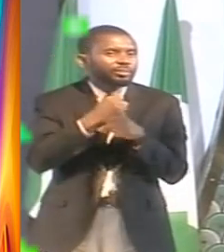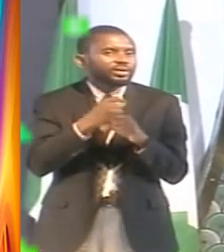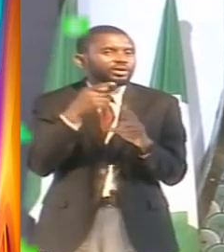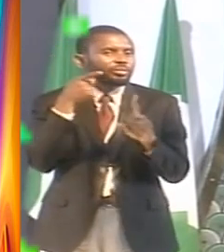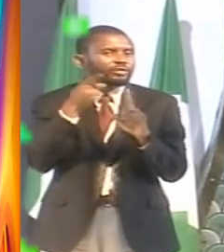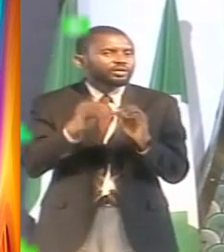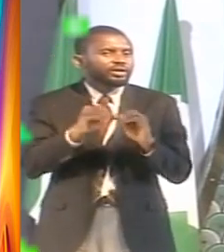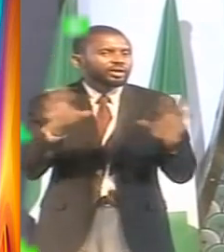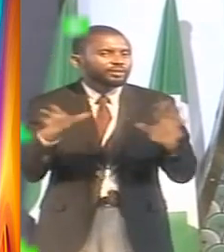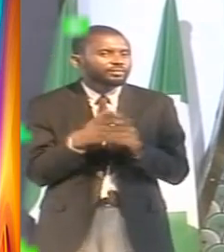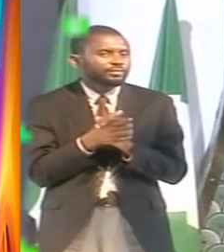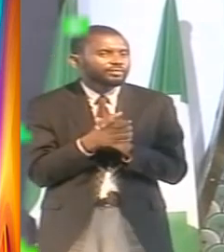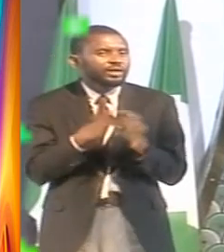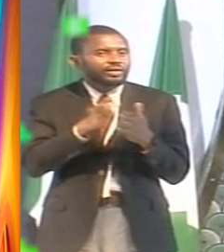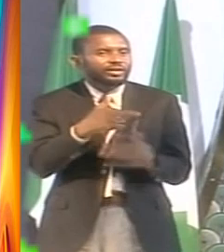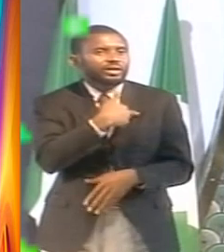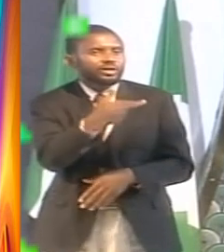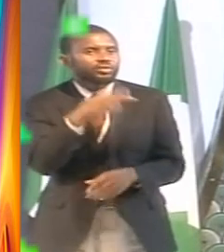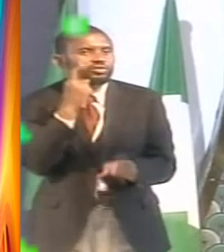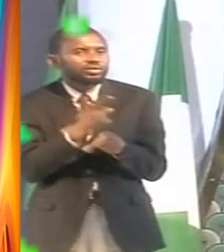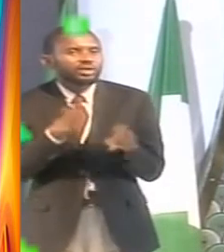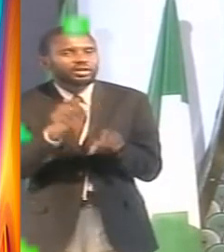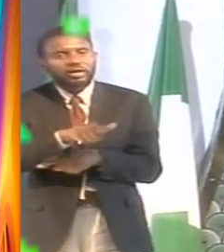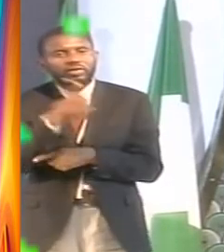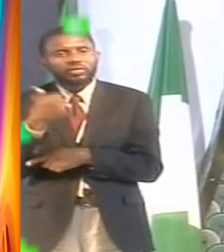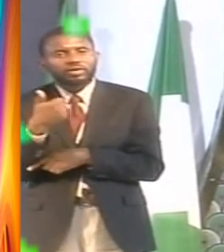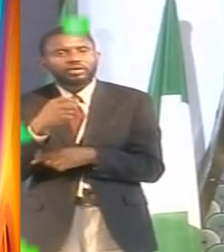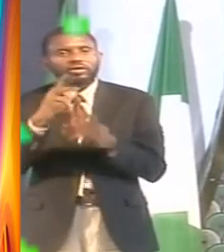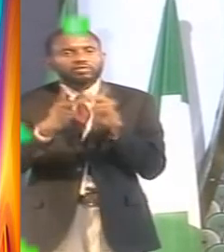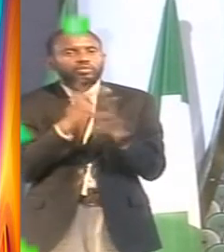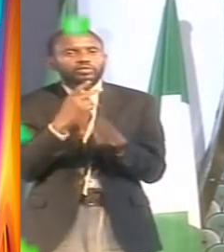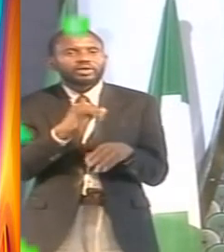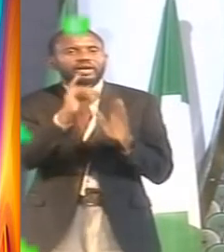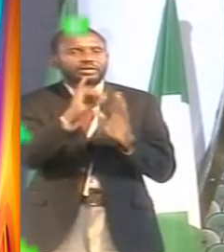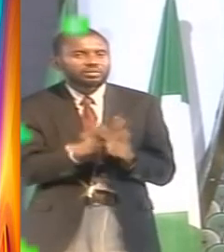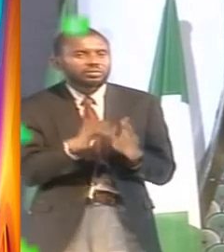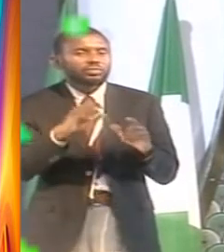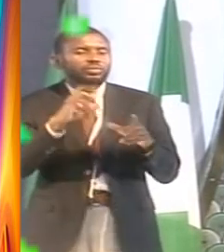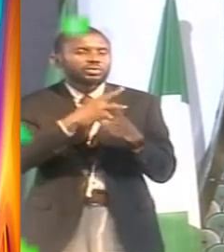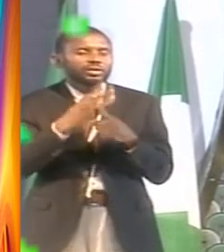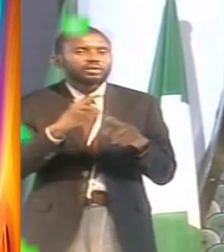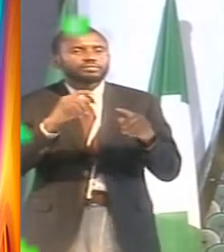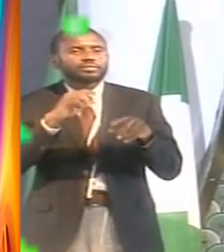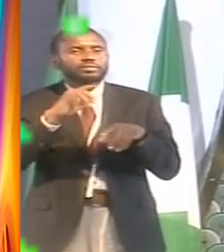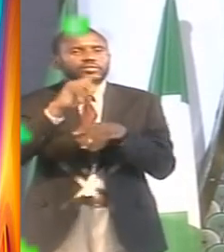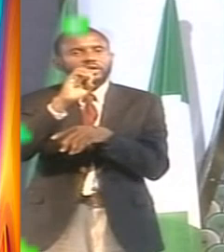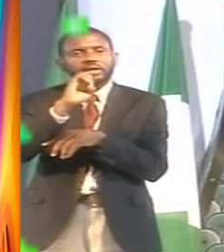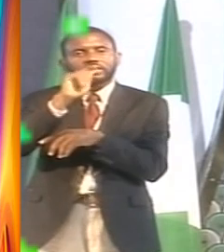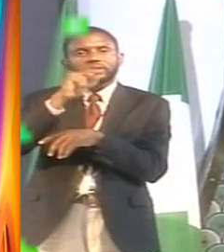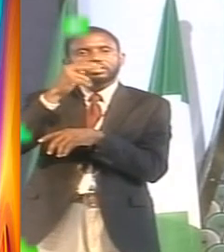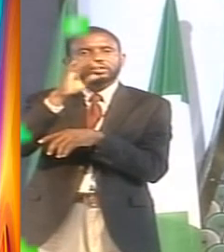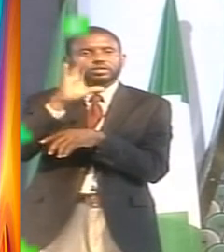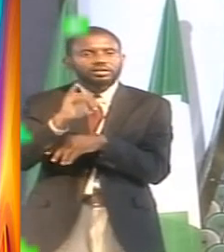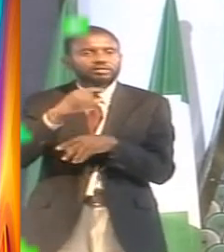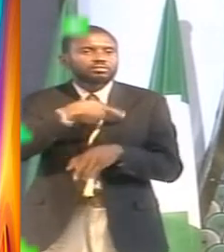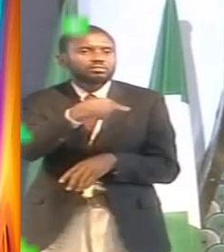clear that religion, just like any other form of identity, whether it's ethnicity, religion, gender, the real problem